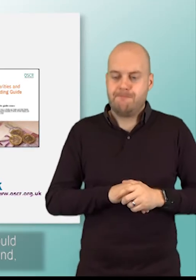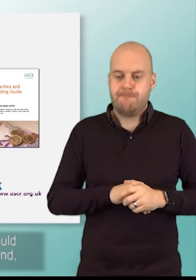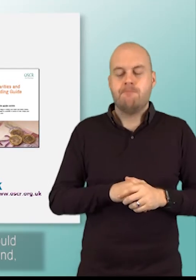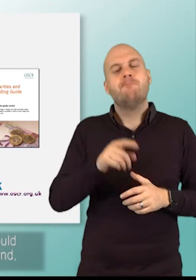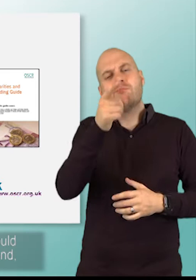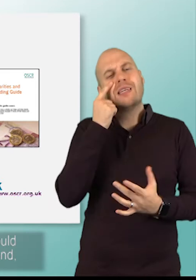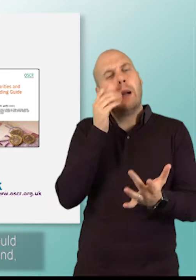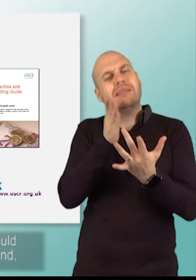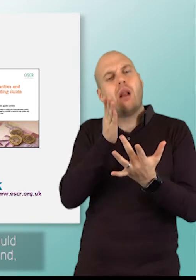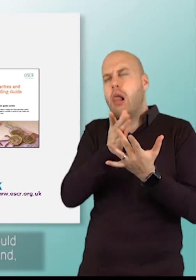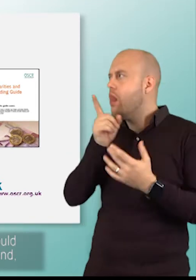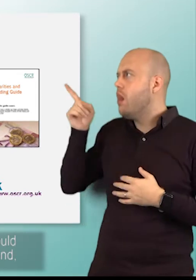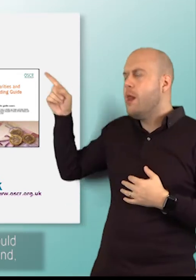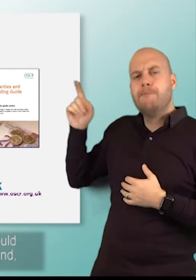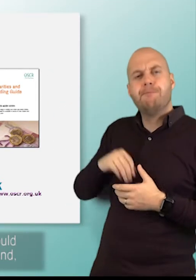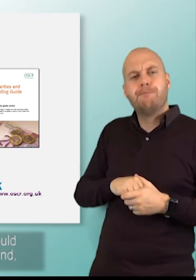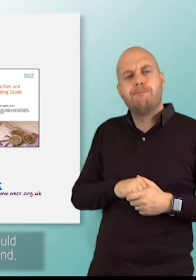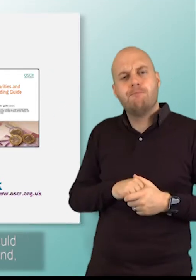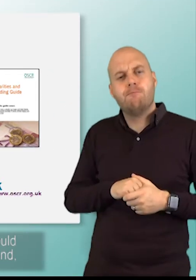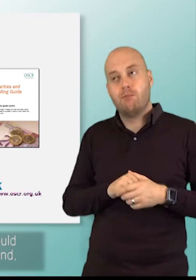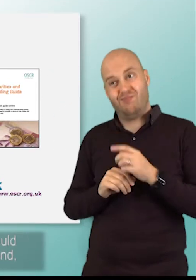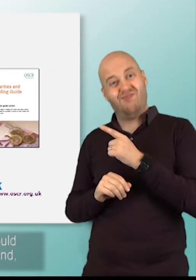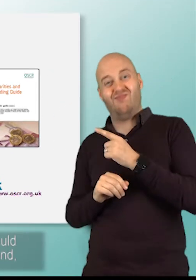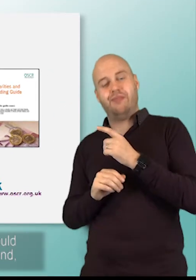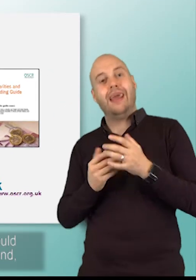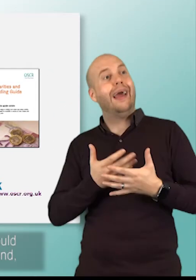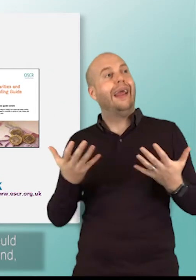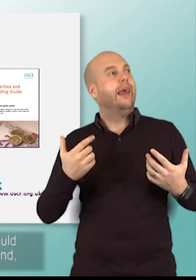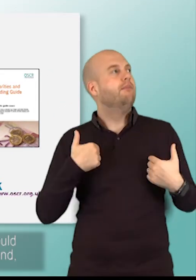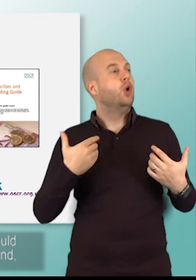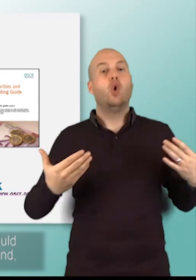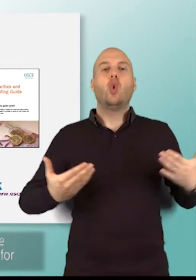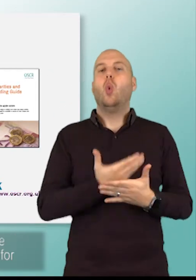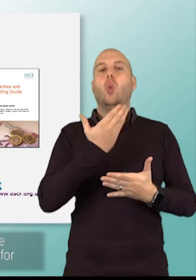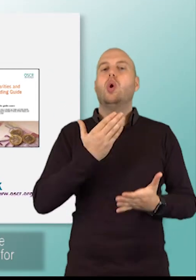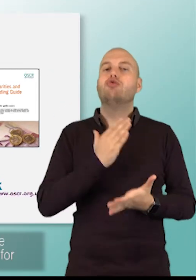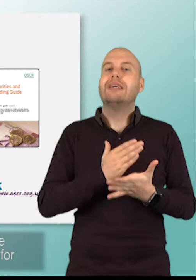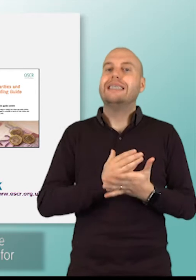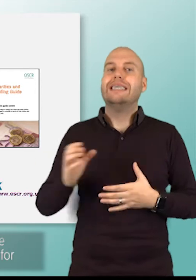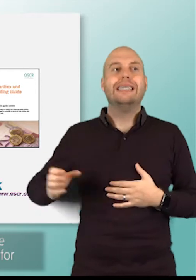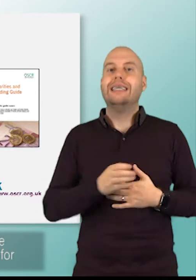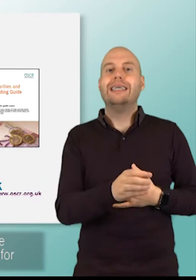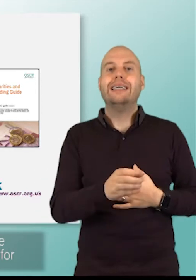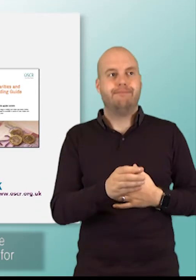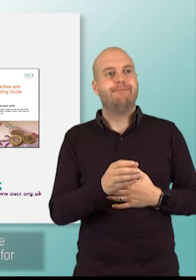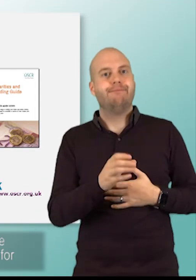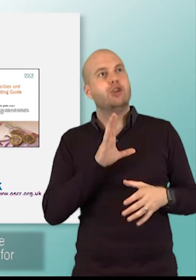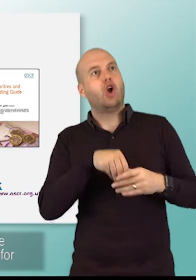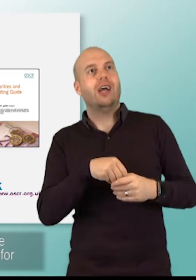be the thing I would direct any new trustee to. Being a charity in Scotland, that's really the best place to